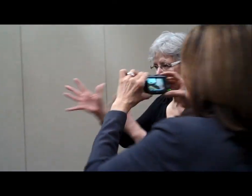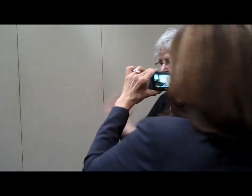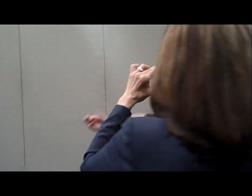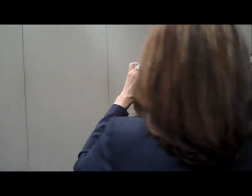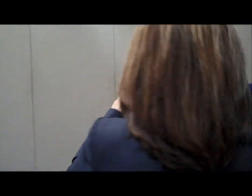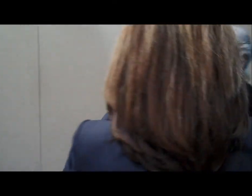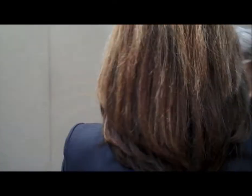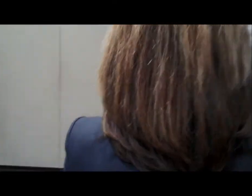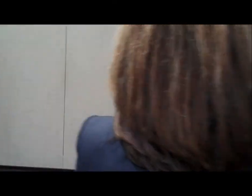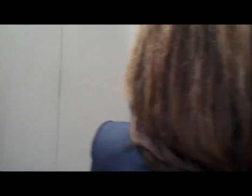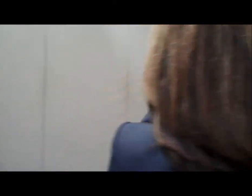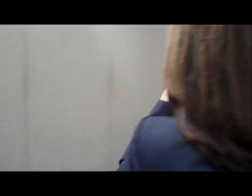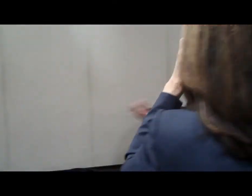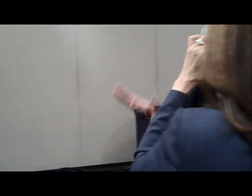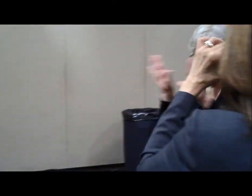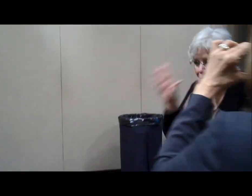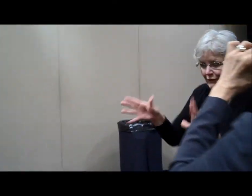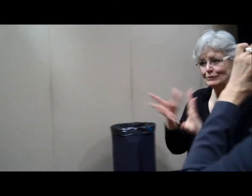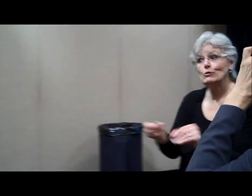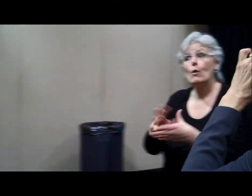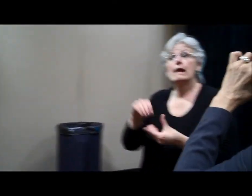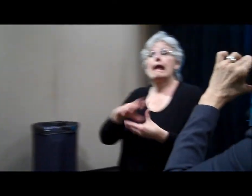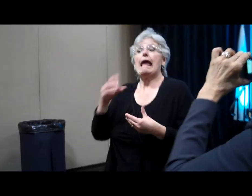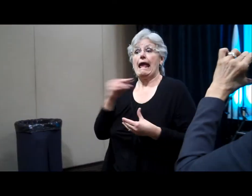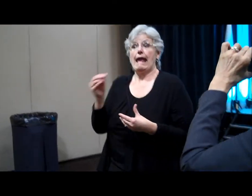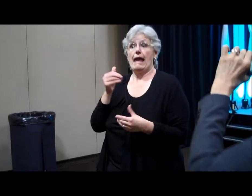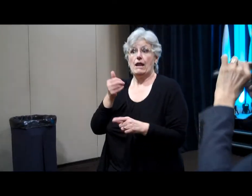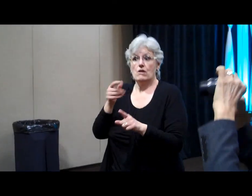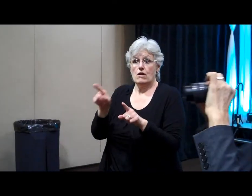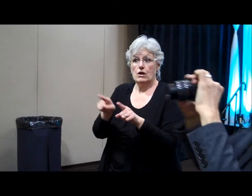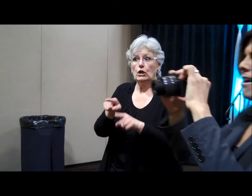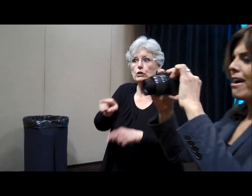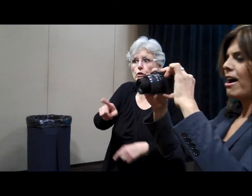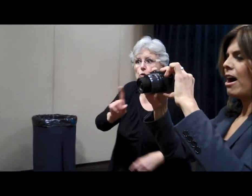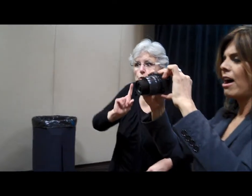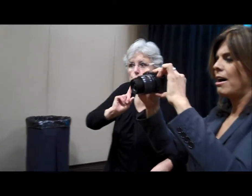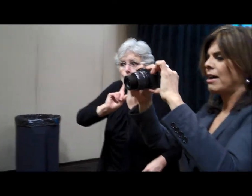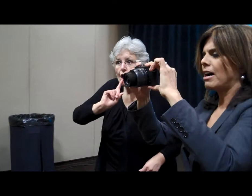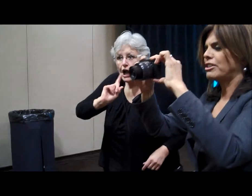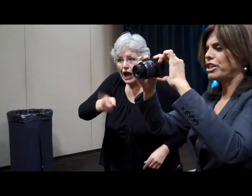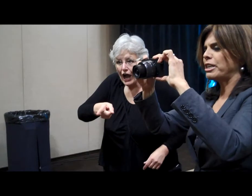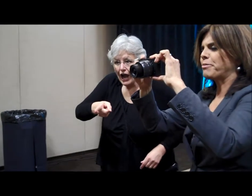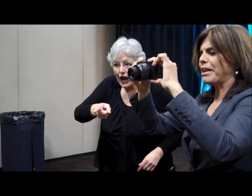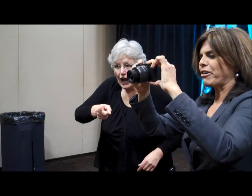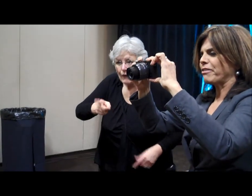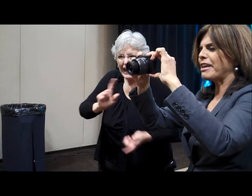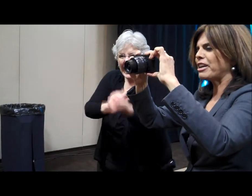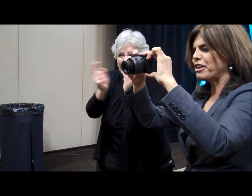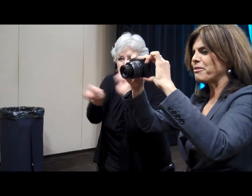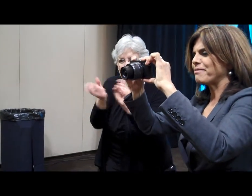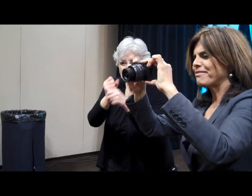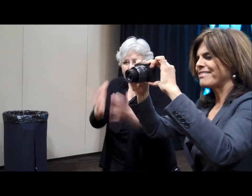story. That is really wonderful, and you are a change